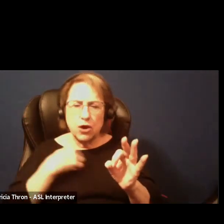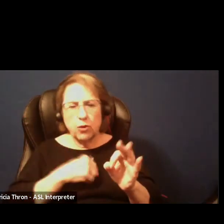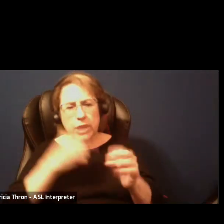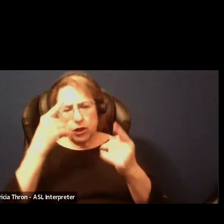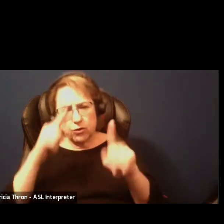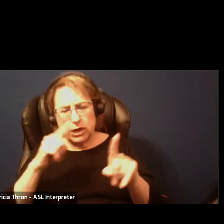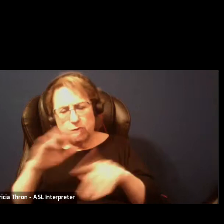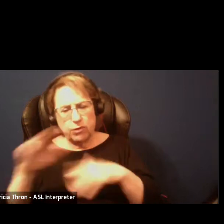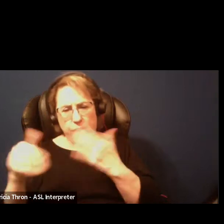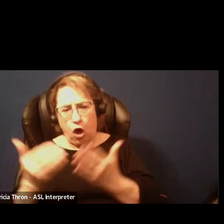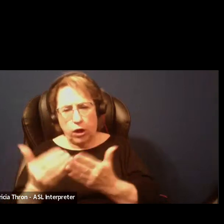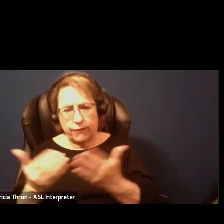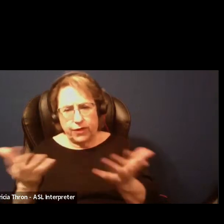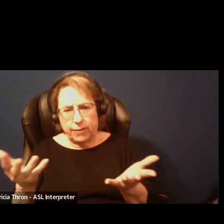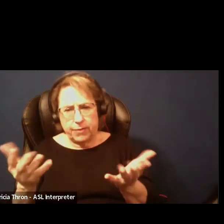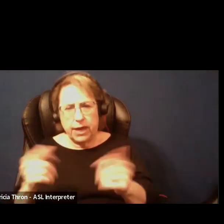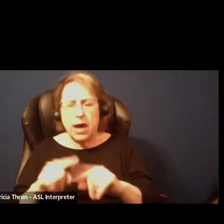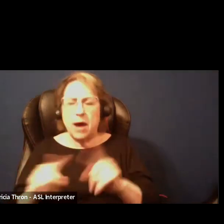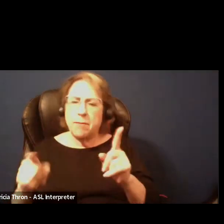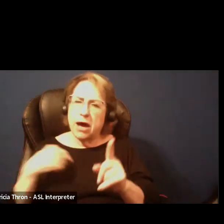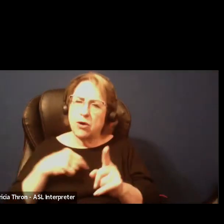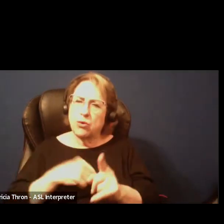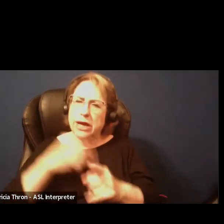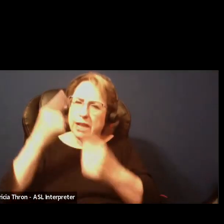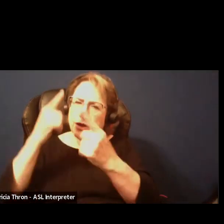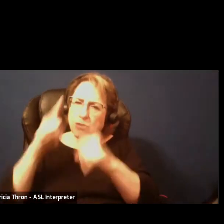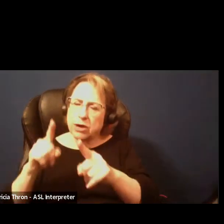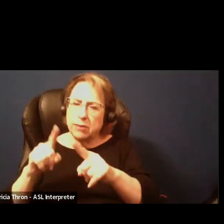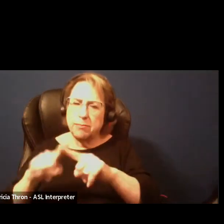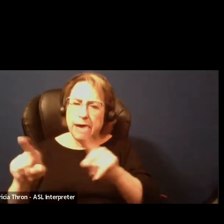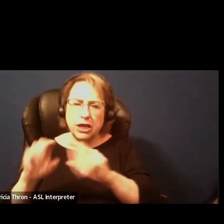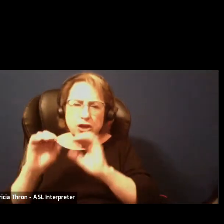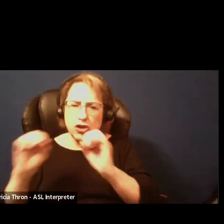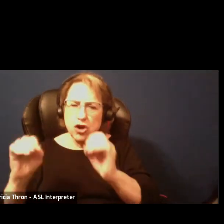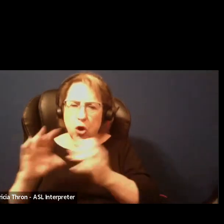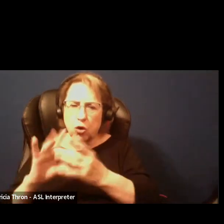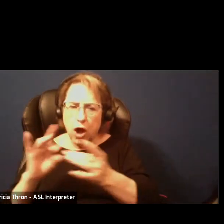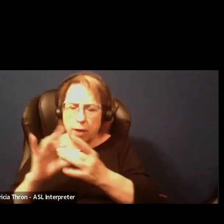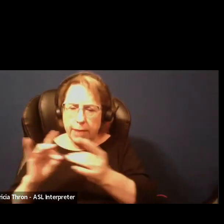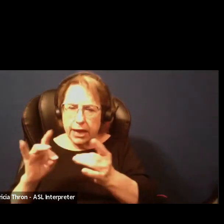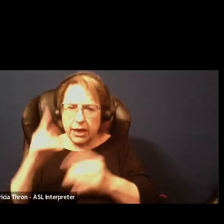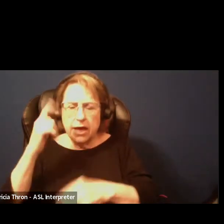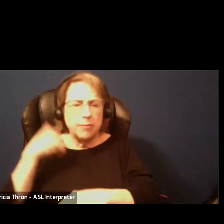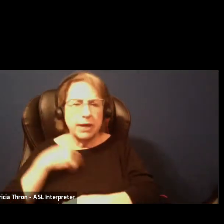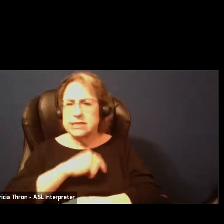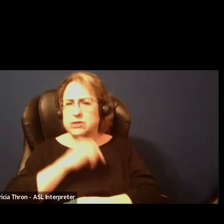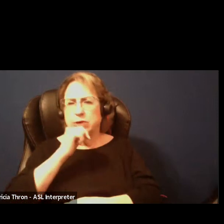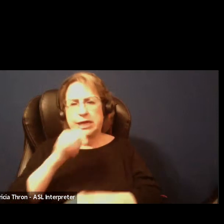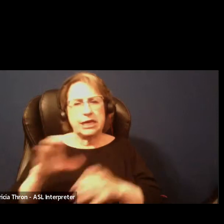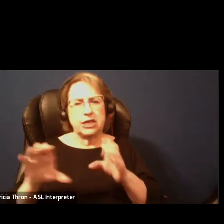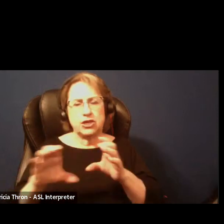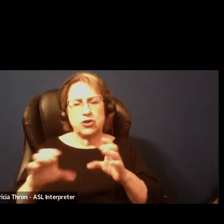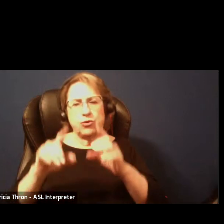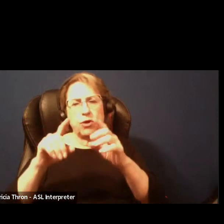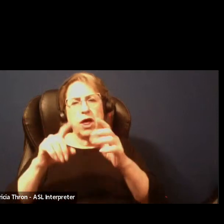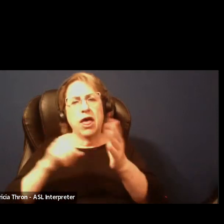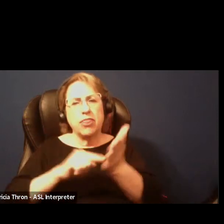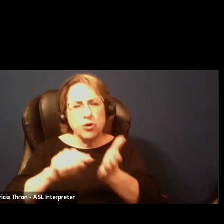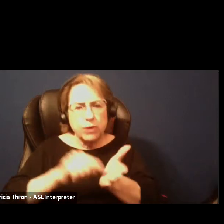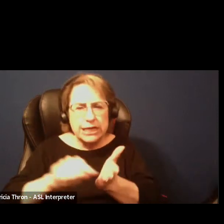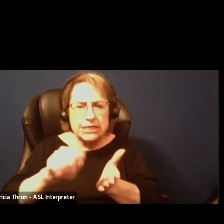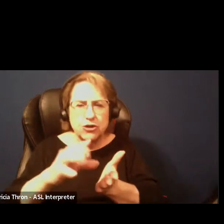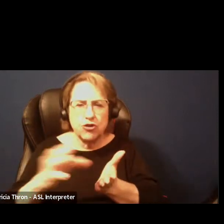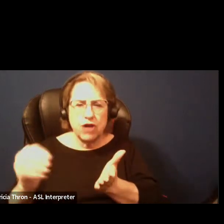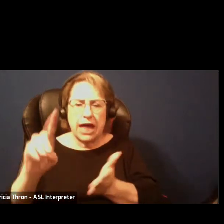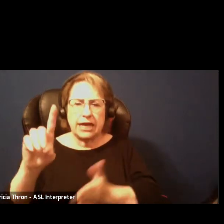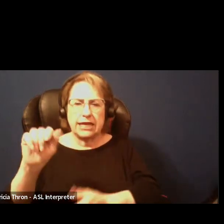we said, while we agree with them, we don't really have a comment, is because we didn't do the actual research and data. And so we're